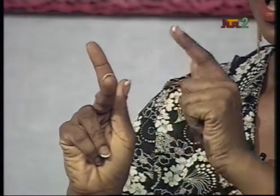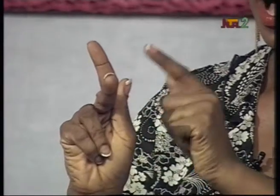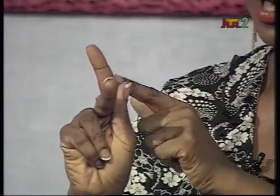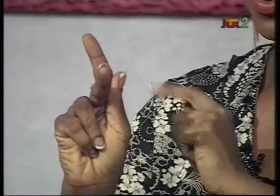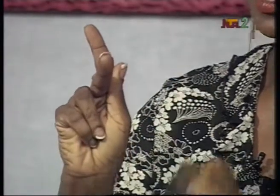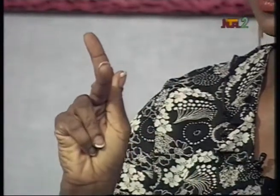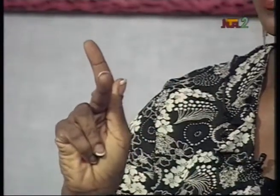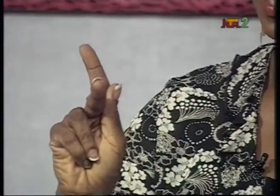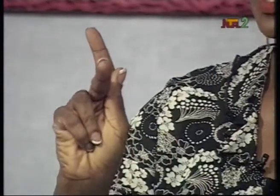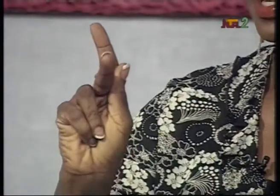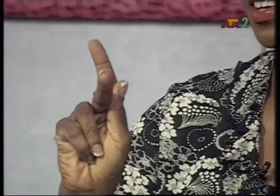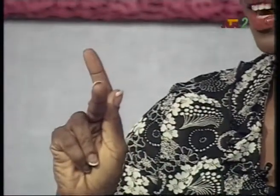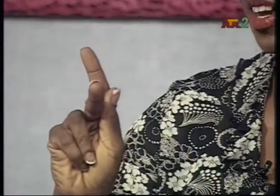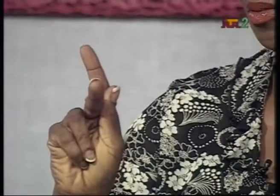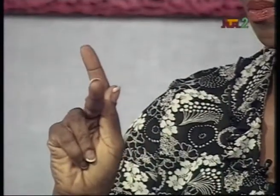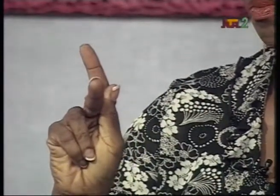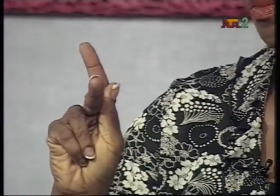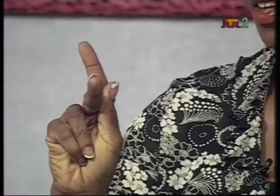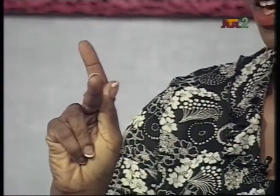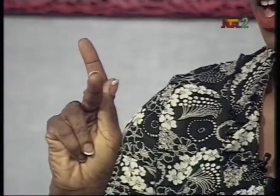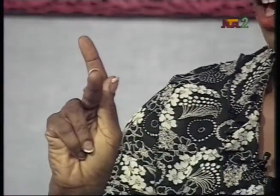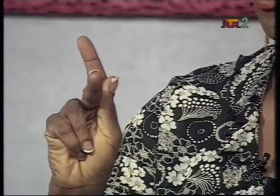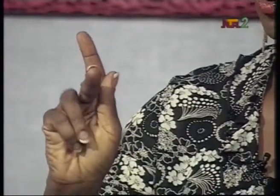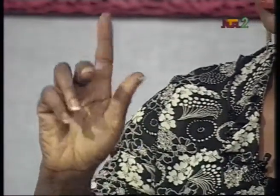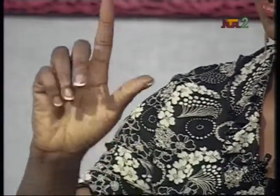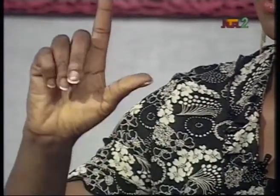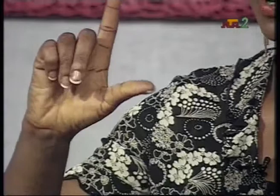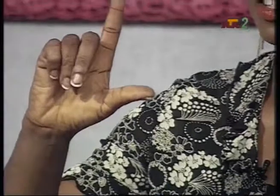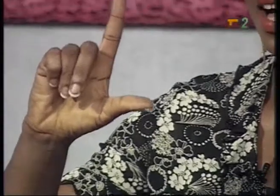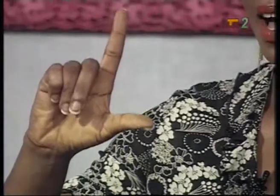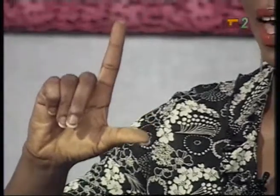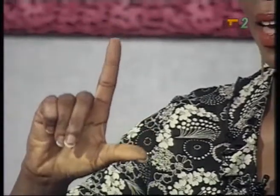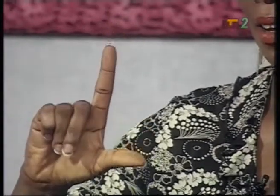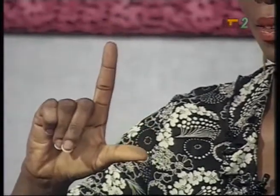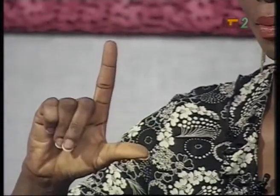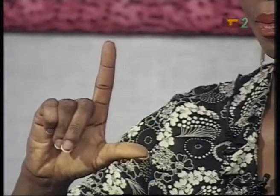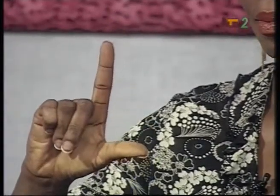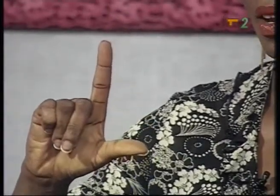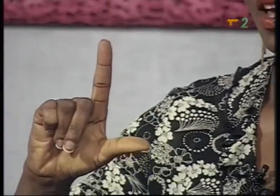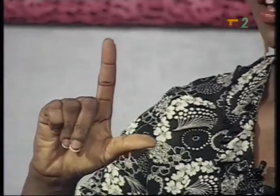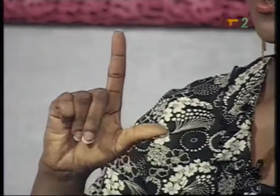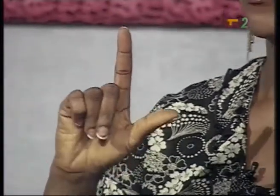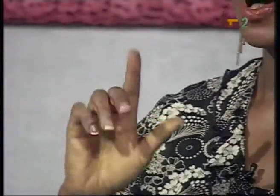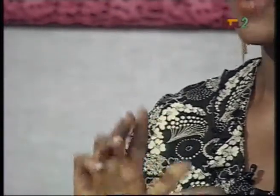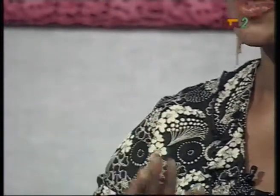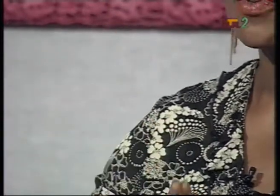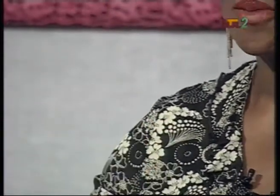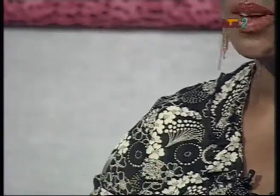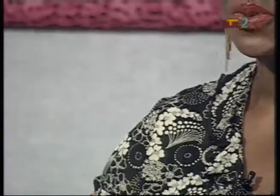and your index finger. That's letter K. And of course, you have letter L. If you have any problems with any